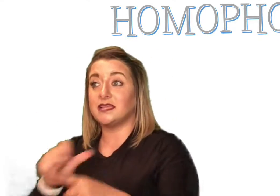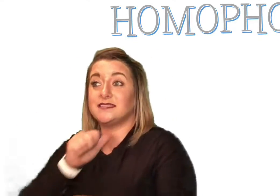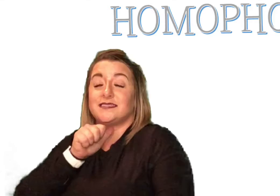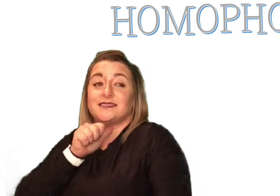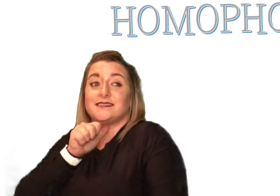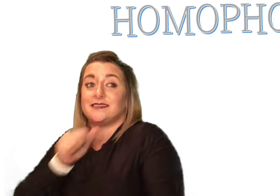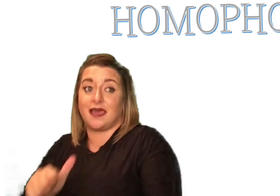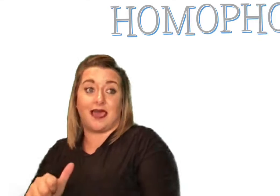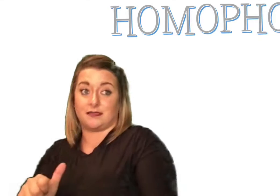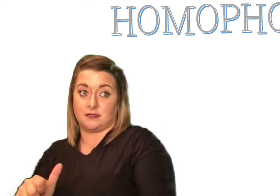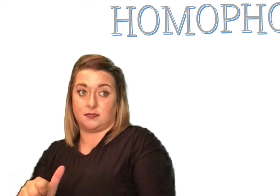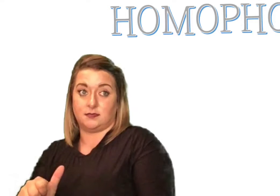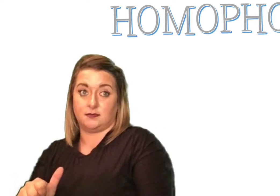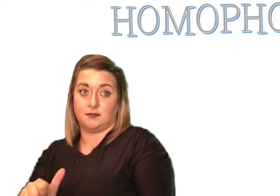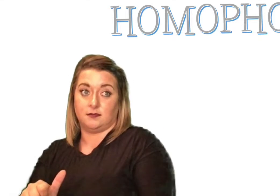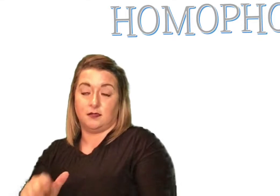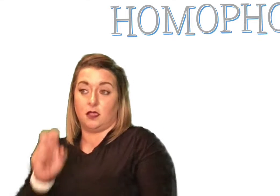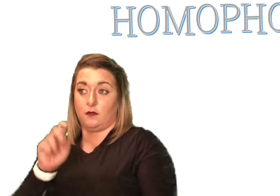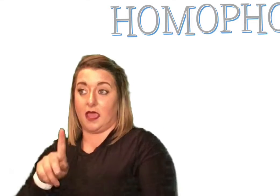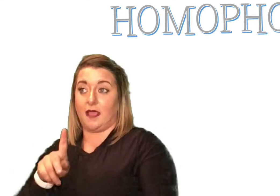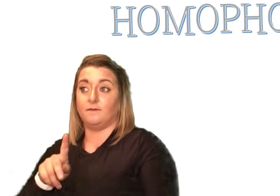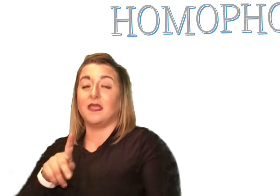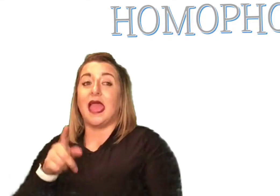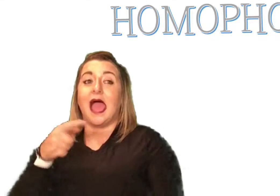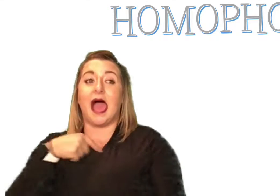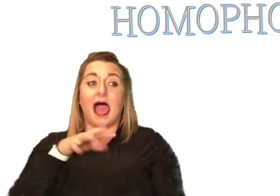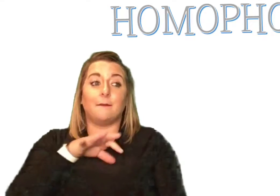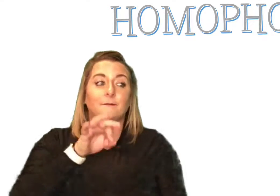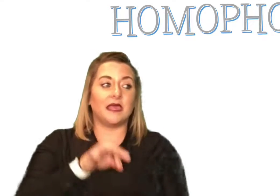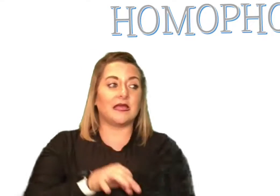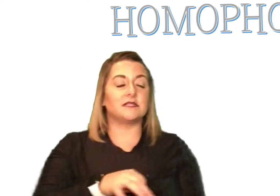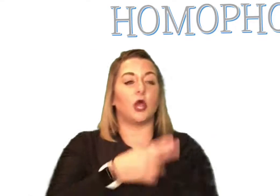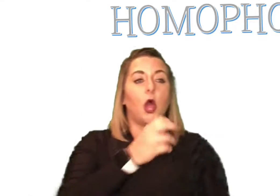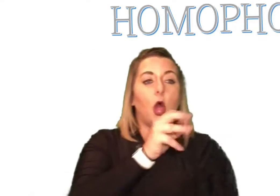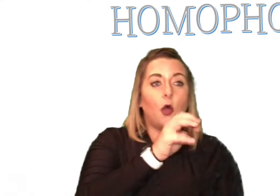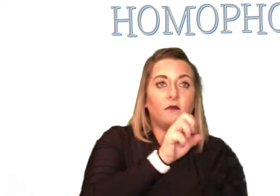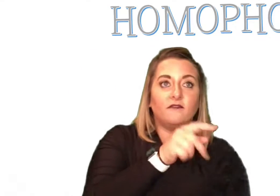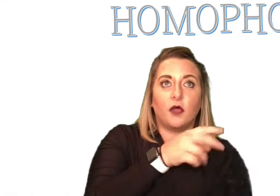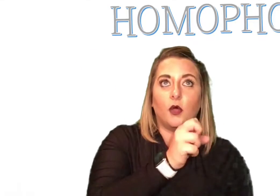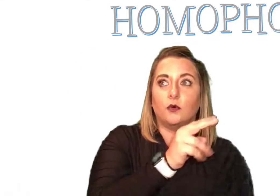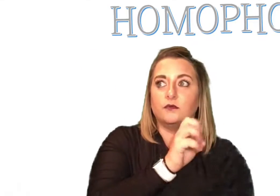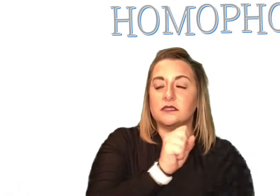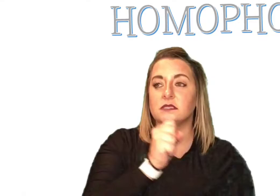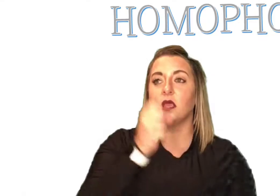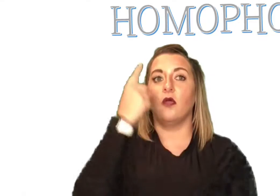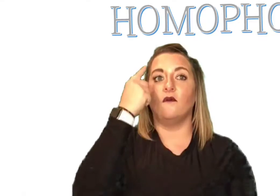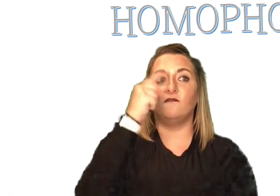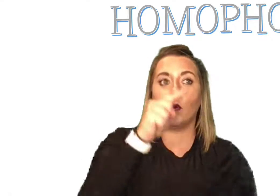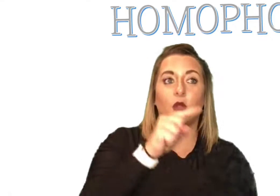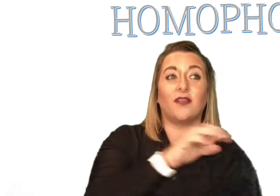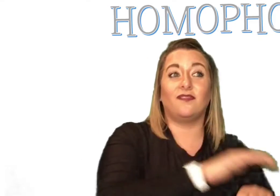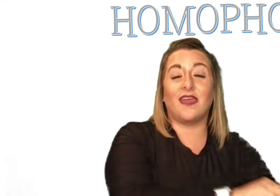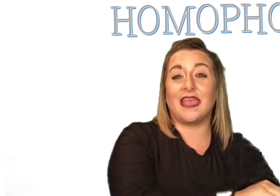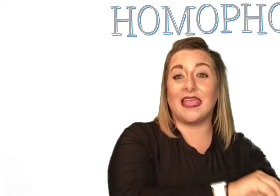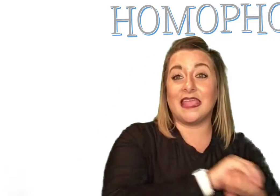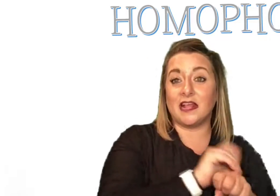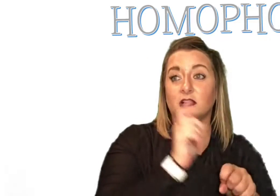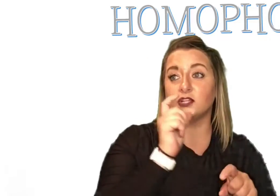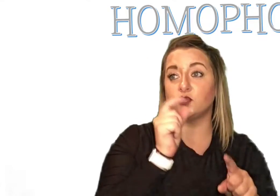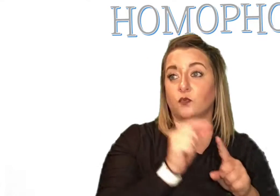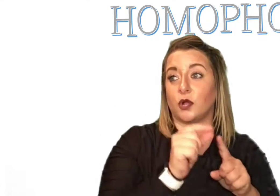word does not, okay? I picked homophones for